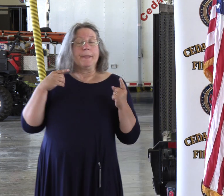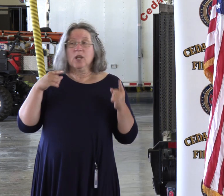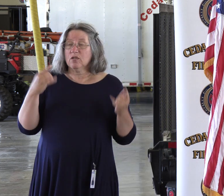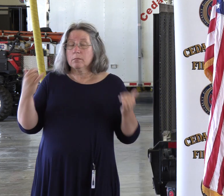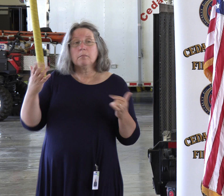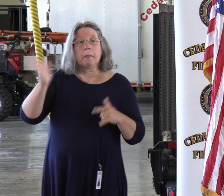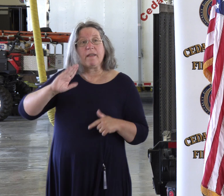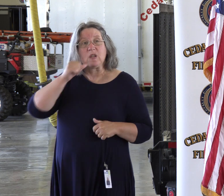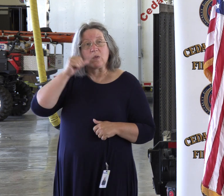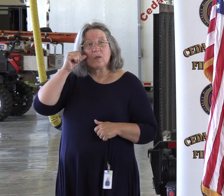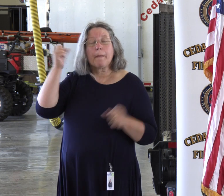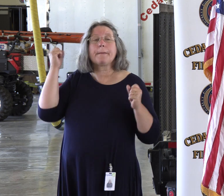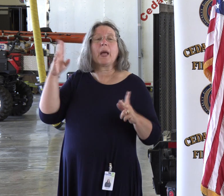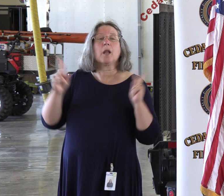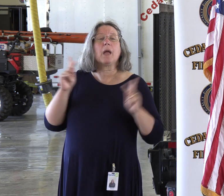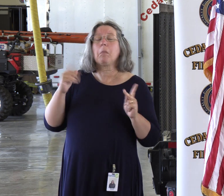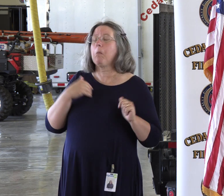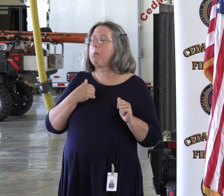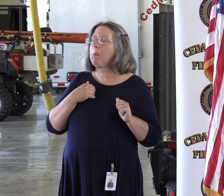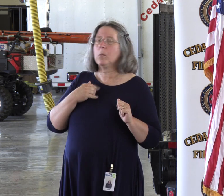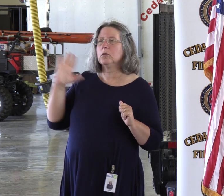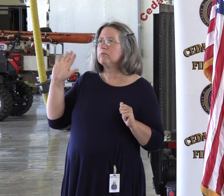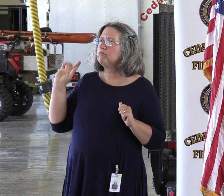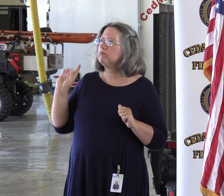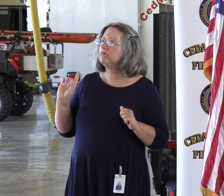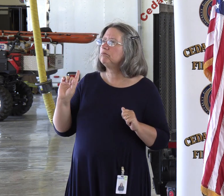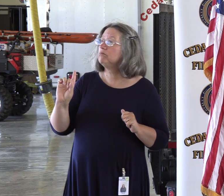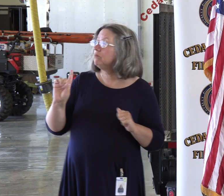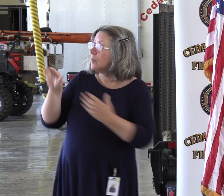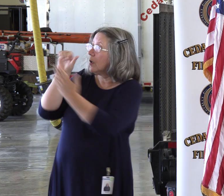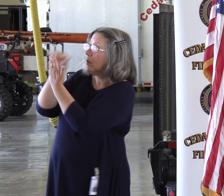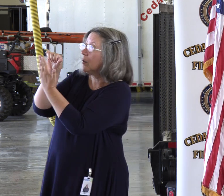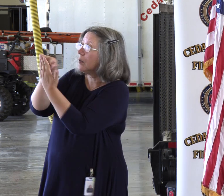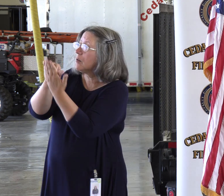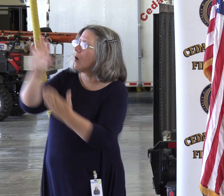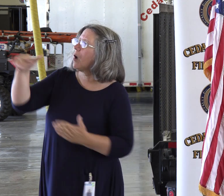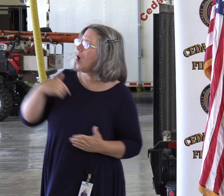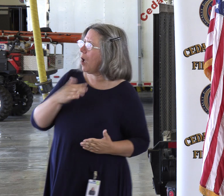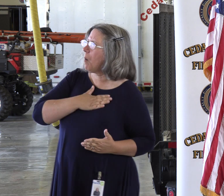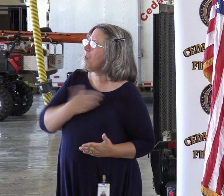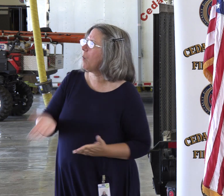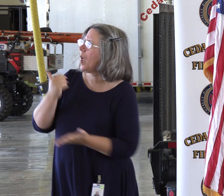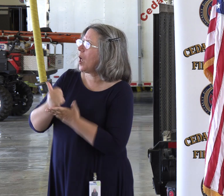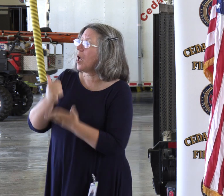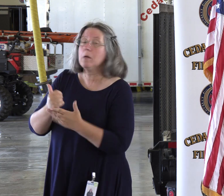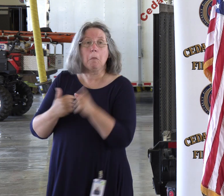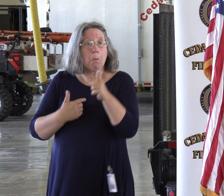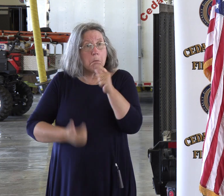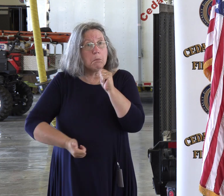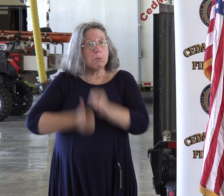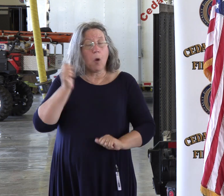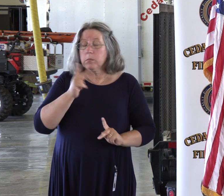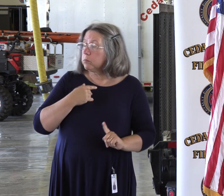damaged neighborhoods offering cleanup and repair services. While many of these individuals are trustworthy